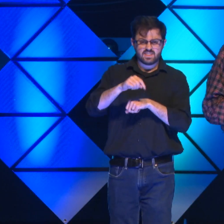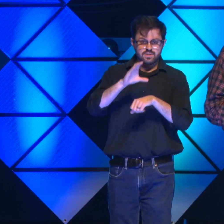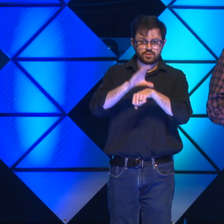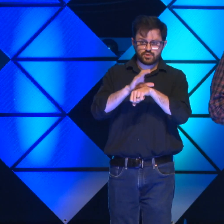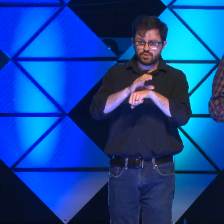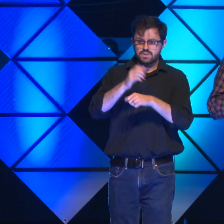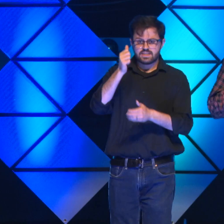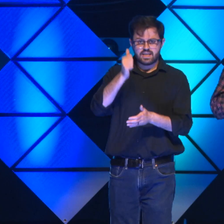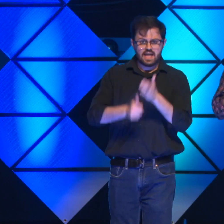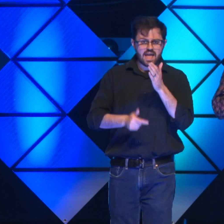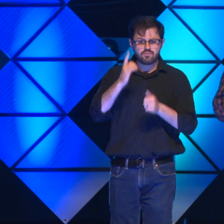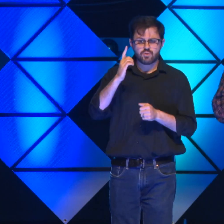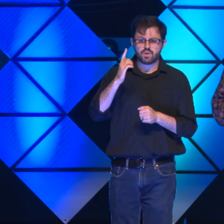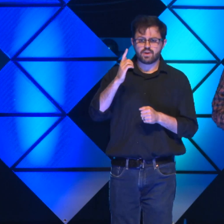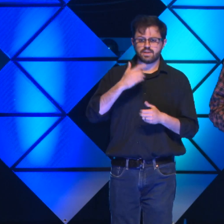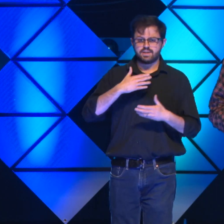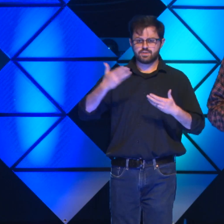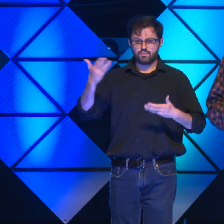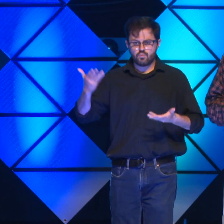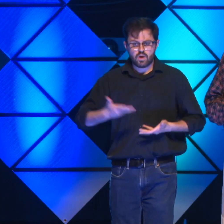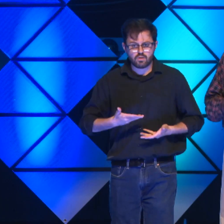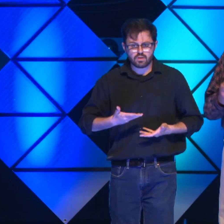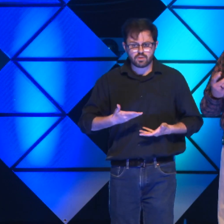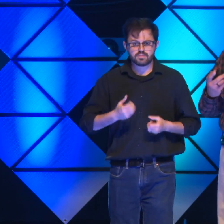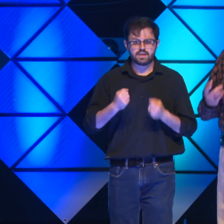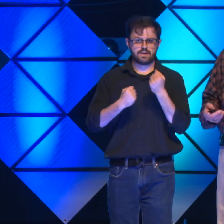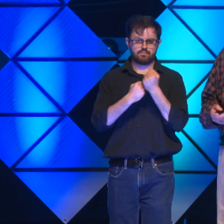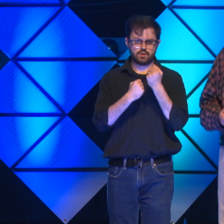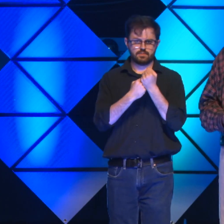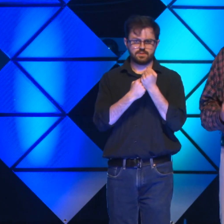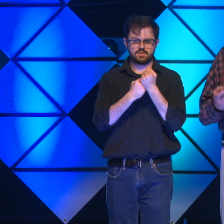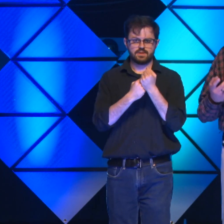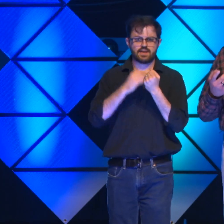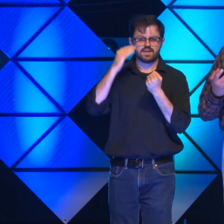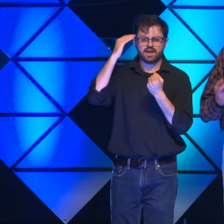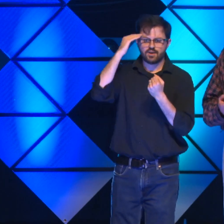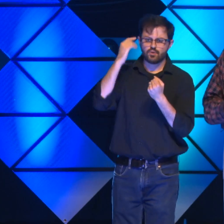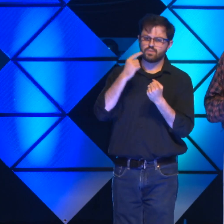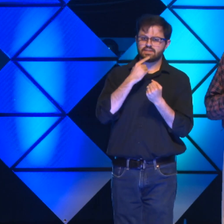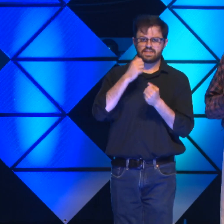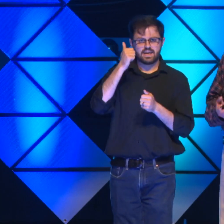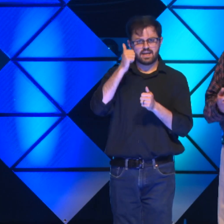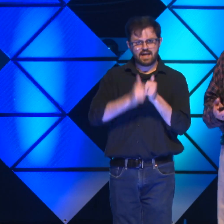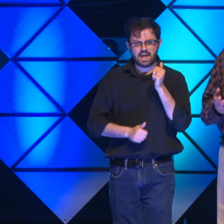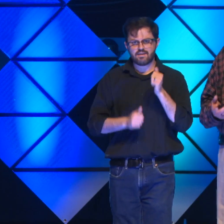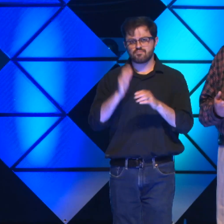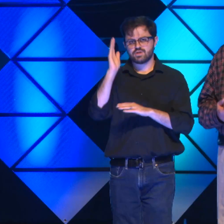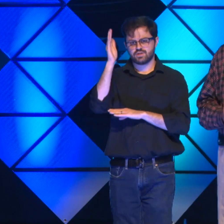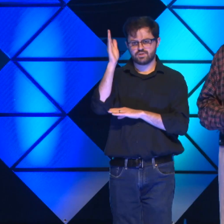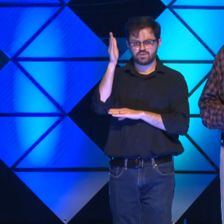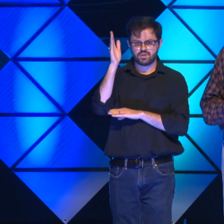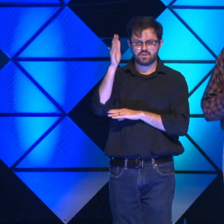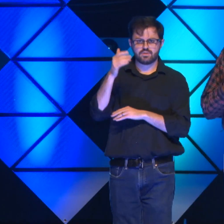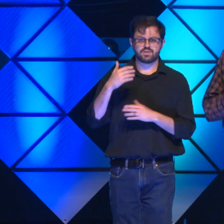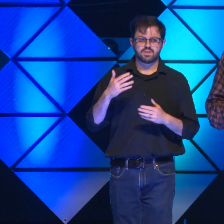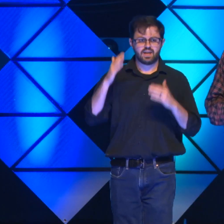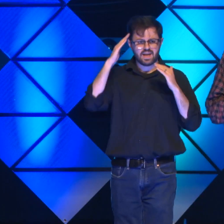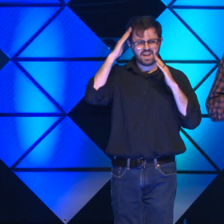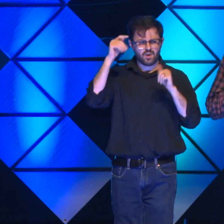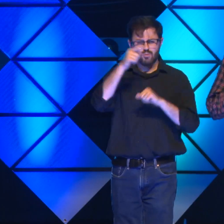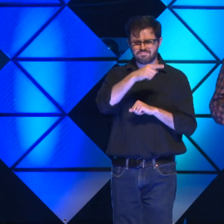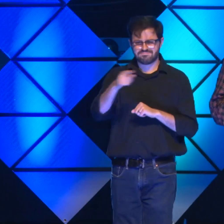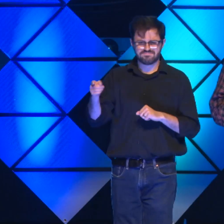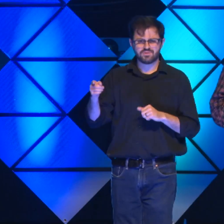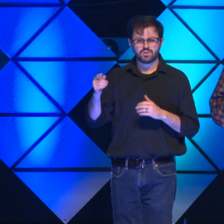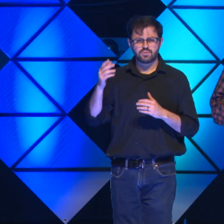that we say this at the beginning of every service, and I hope that you hear it. I hope that everyone here feels welcome. Yes,